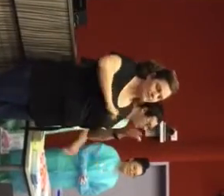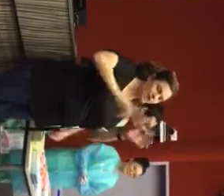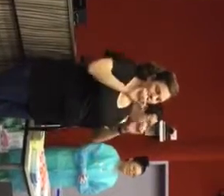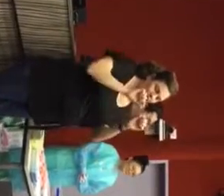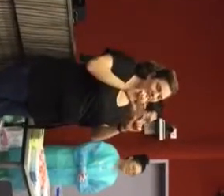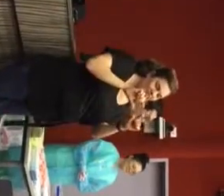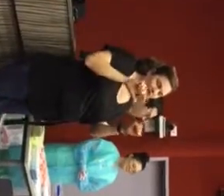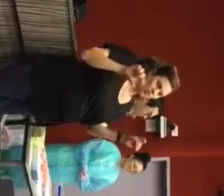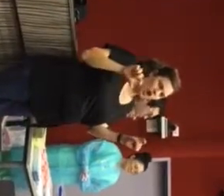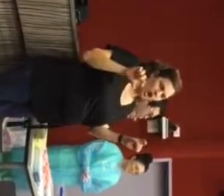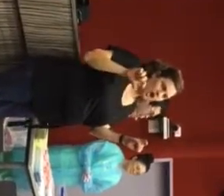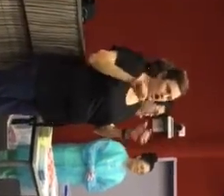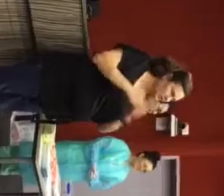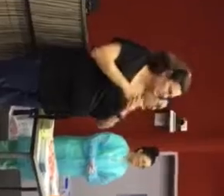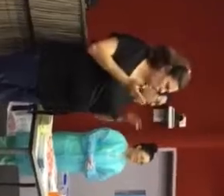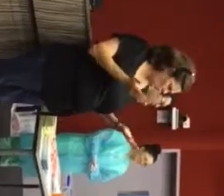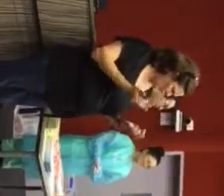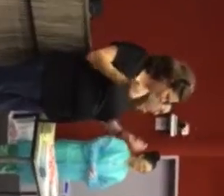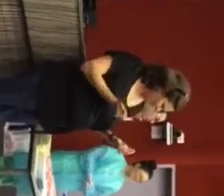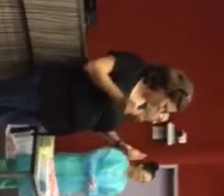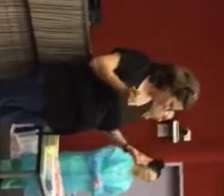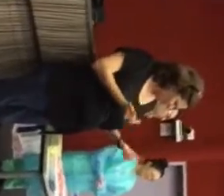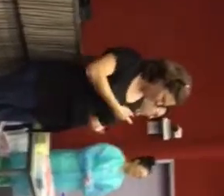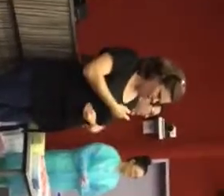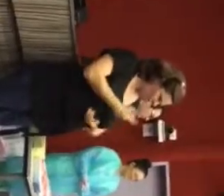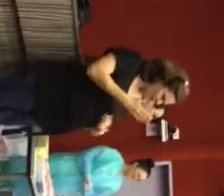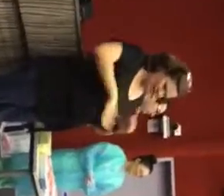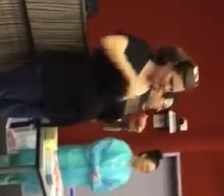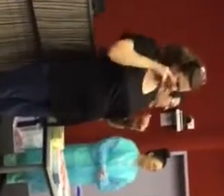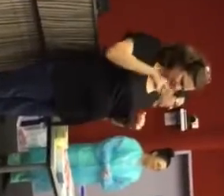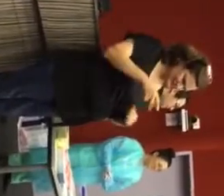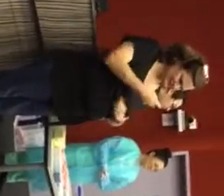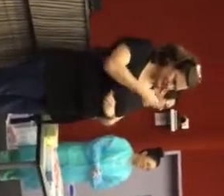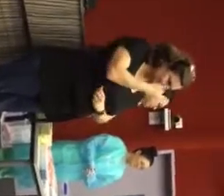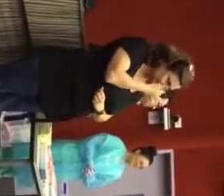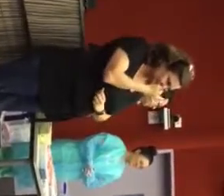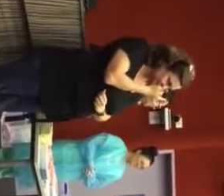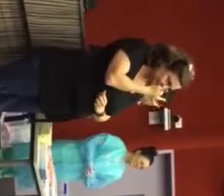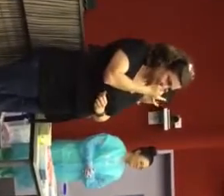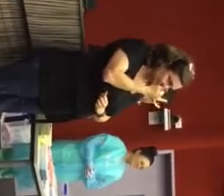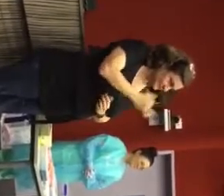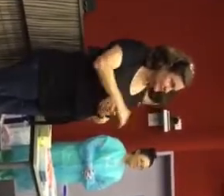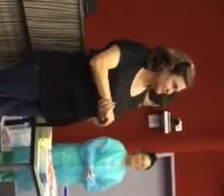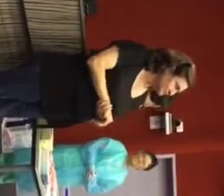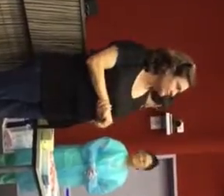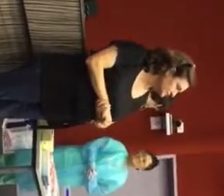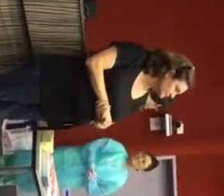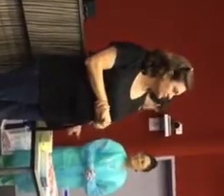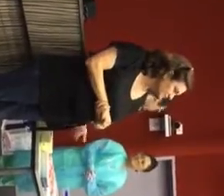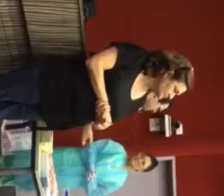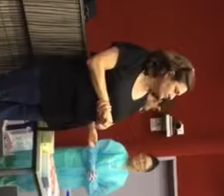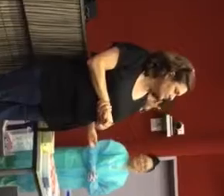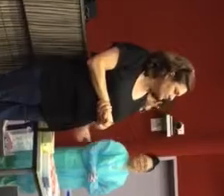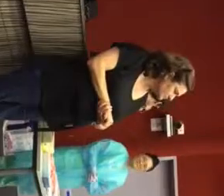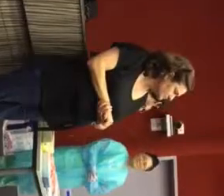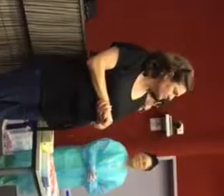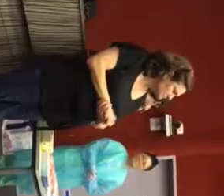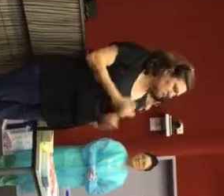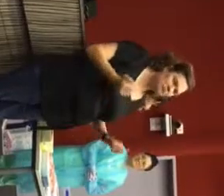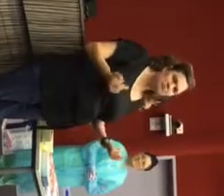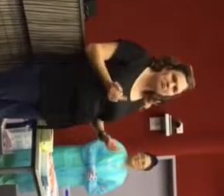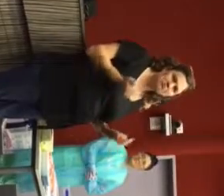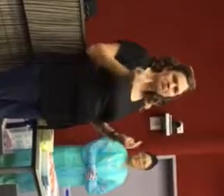easier. Where is that available? It's like I'm not seeing it other than just the floss. Is it in the shops? Super floss is